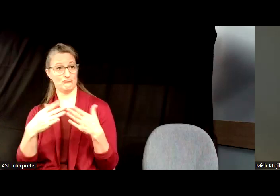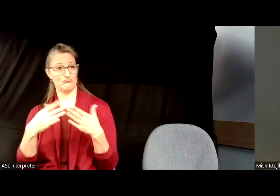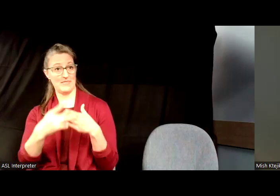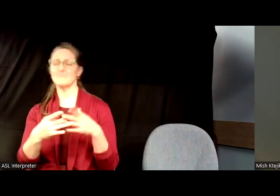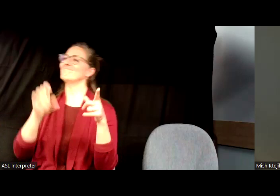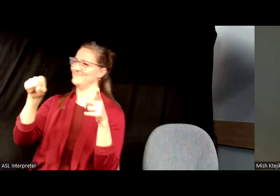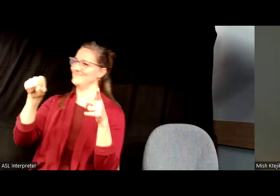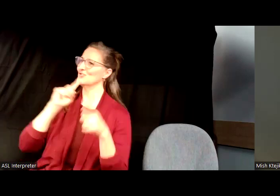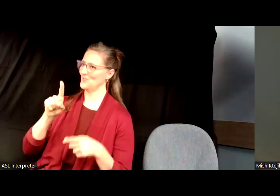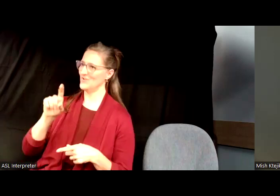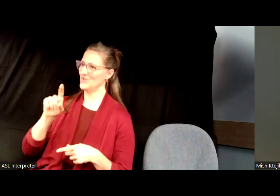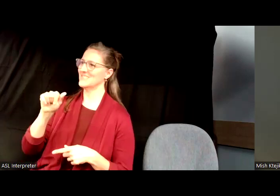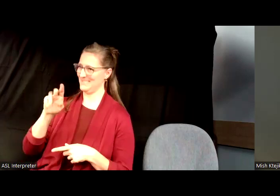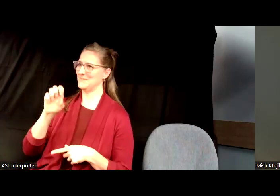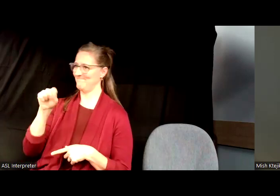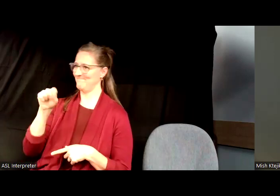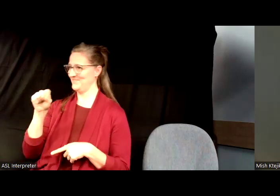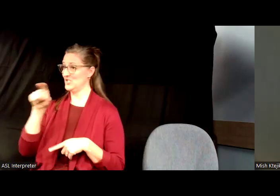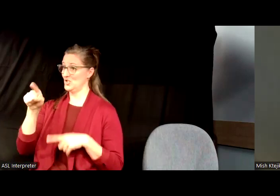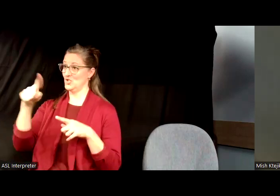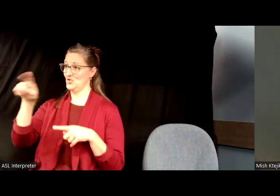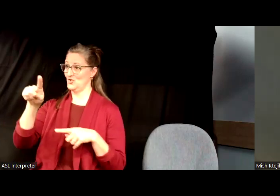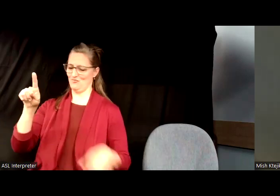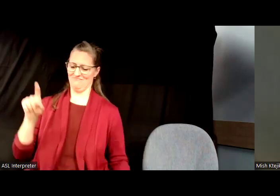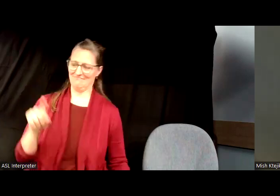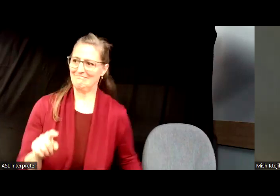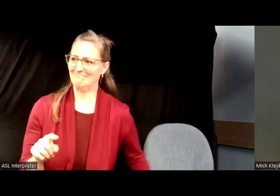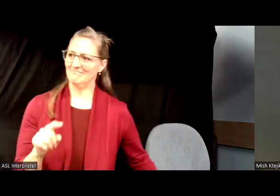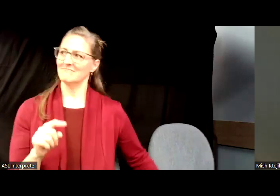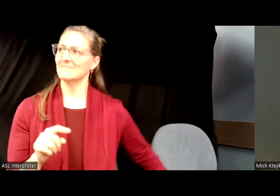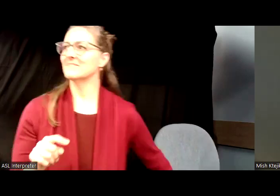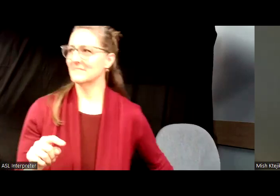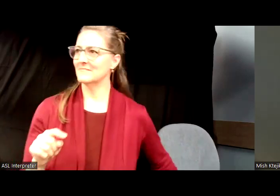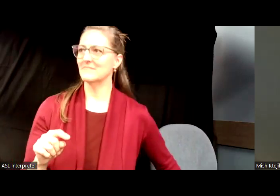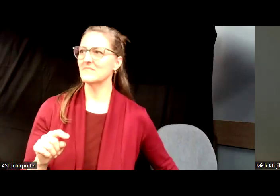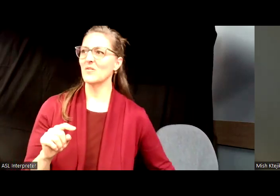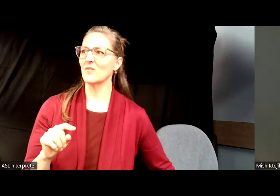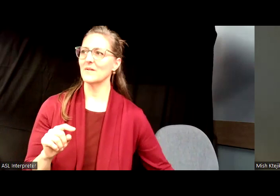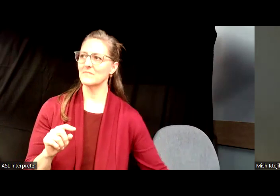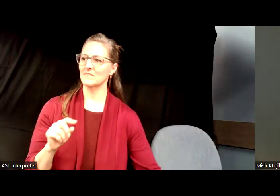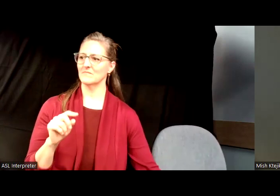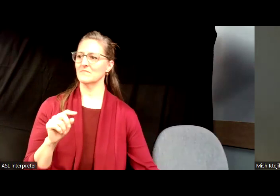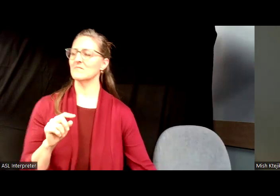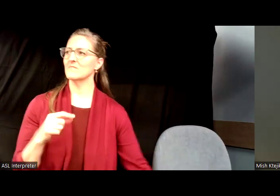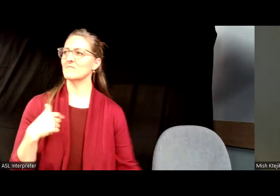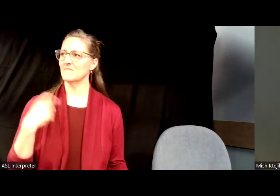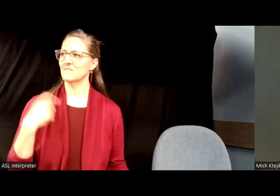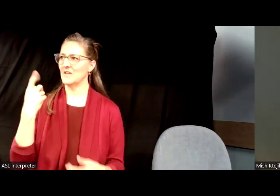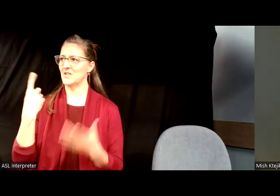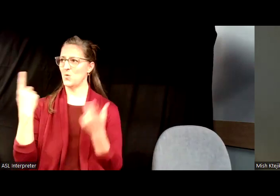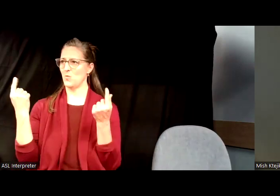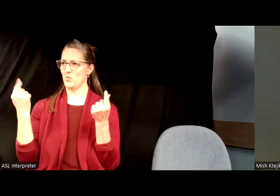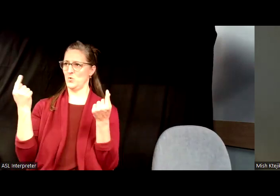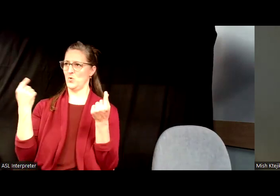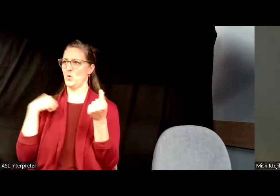Sure. Did you guys come, so I am understanding what we're doing. We're